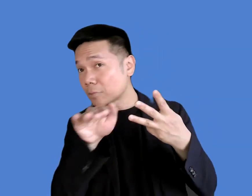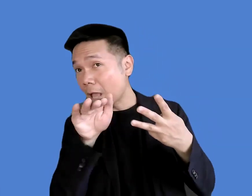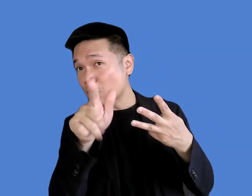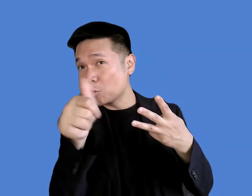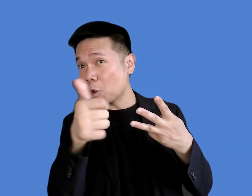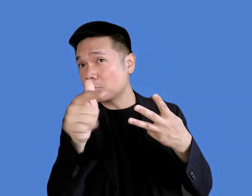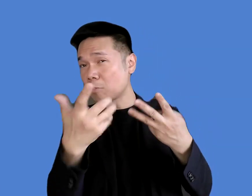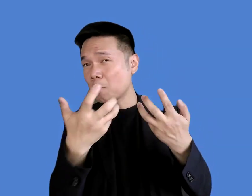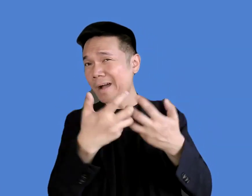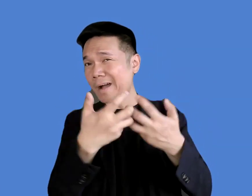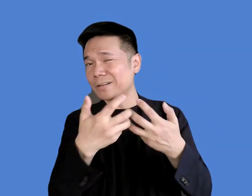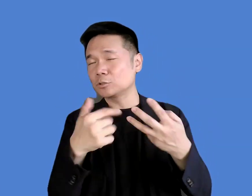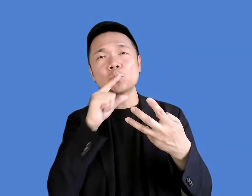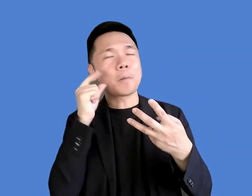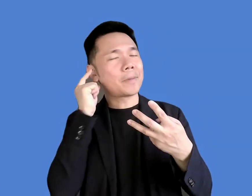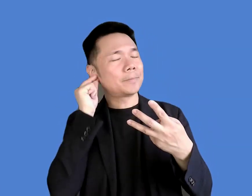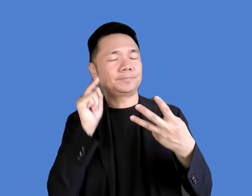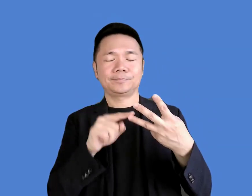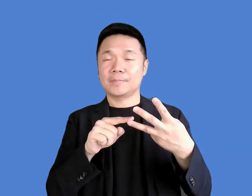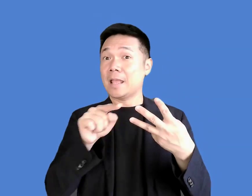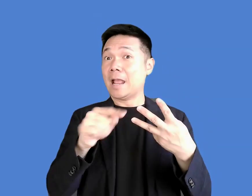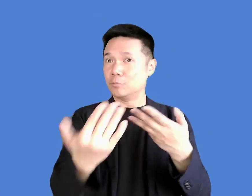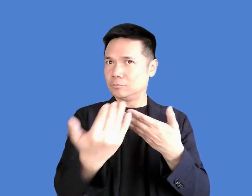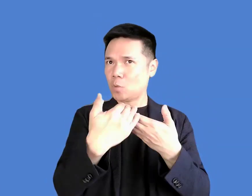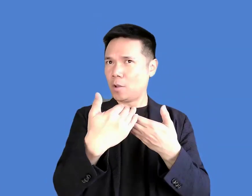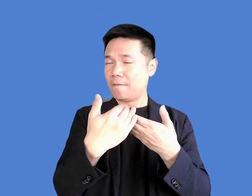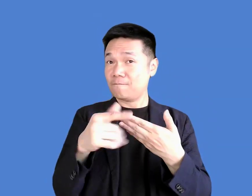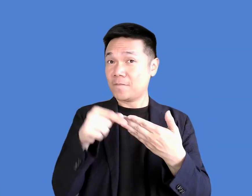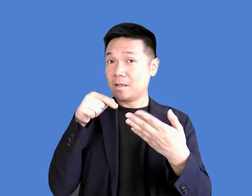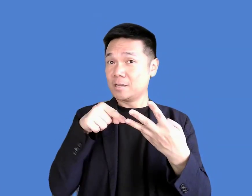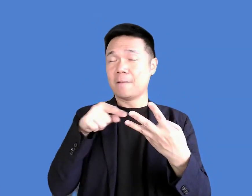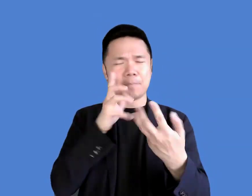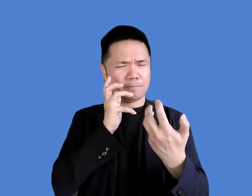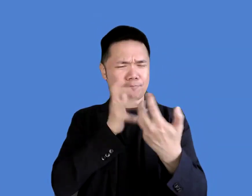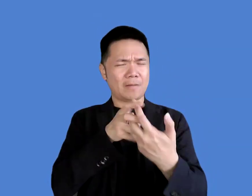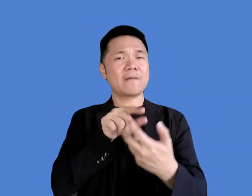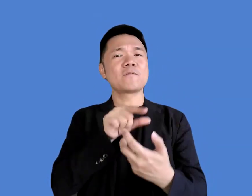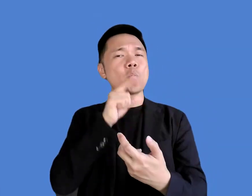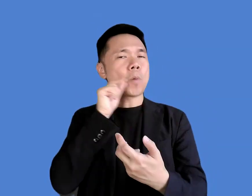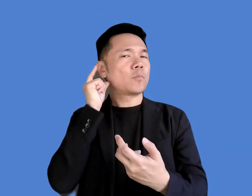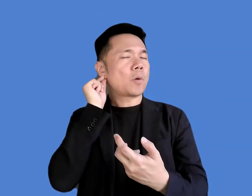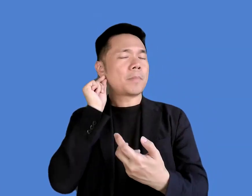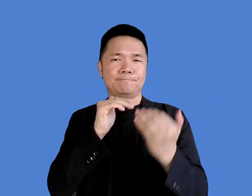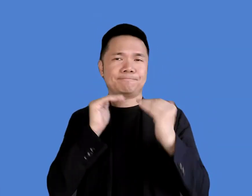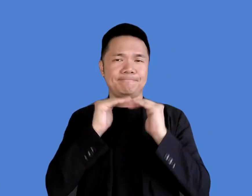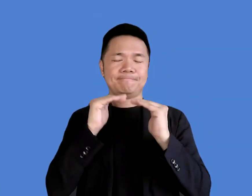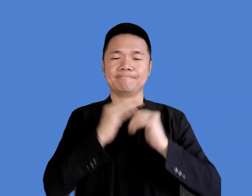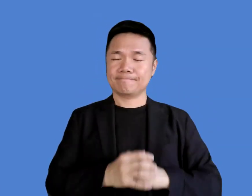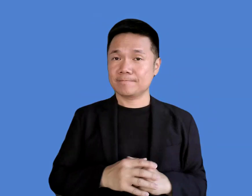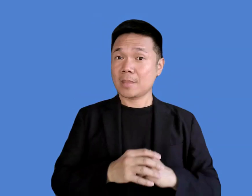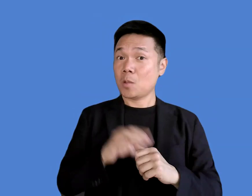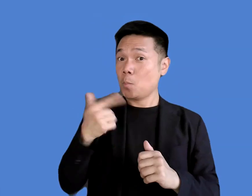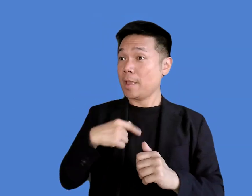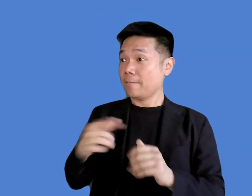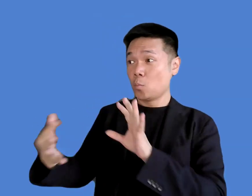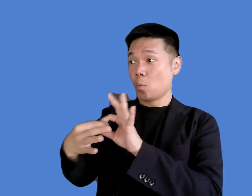business models and also take an approach to the acceleration that's gender responsive throughout. We've also partnered with ASEAN